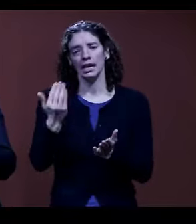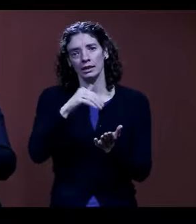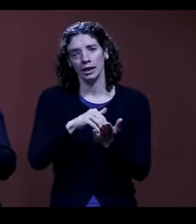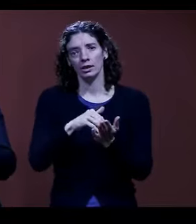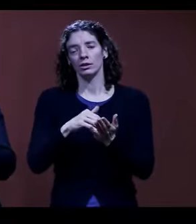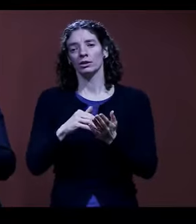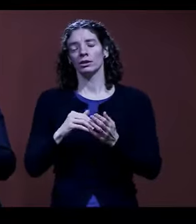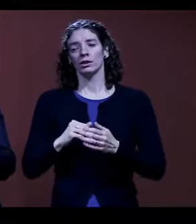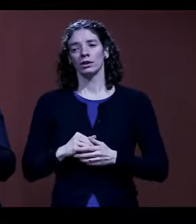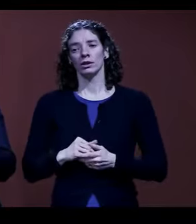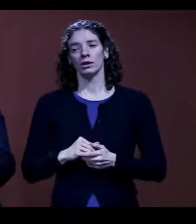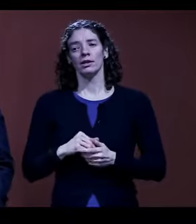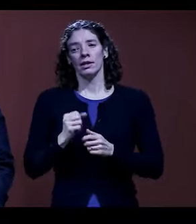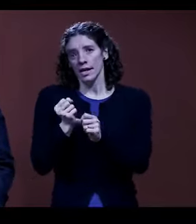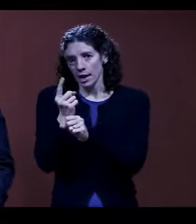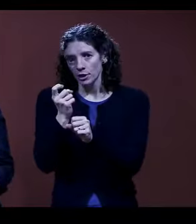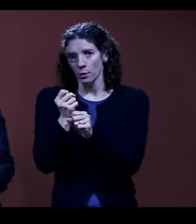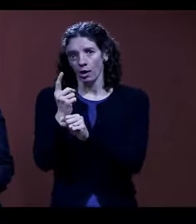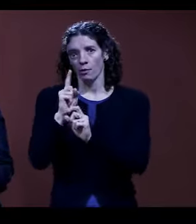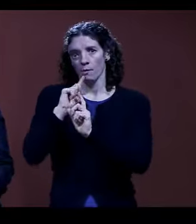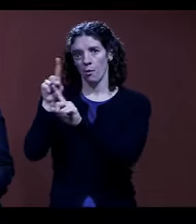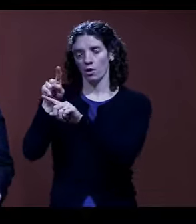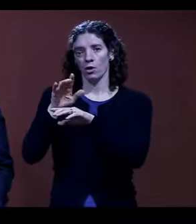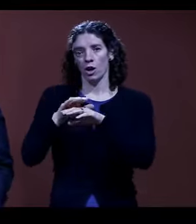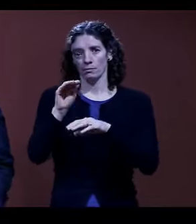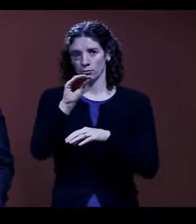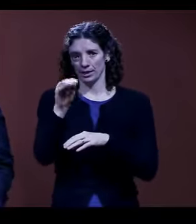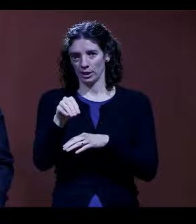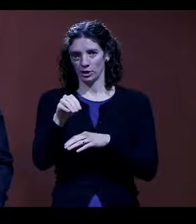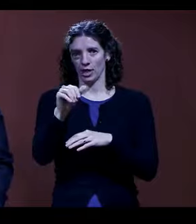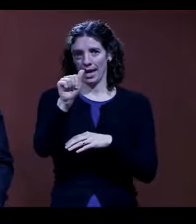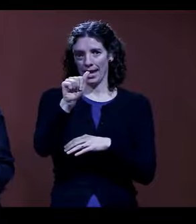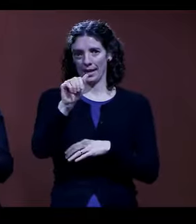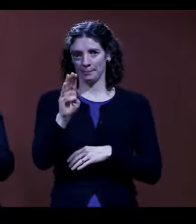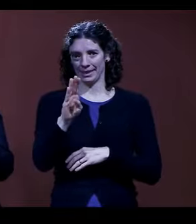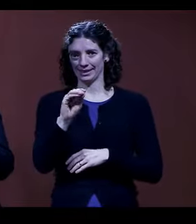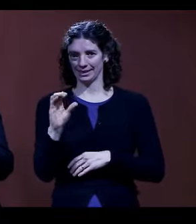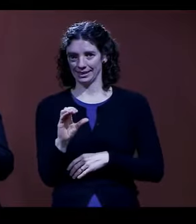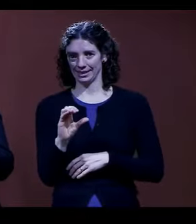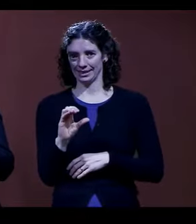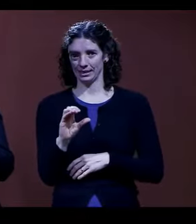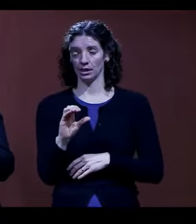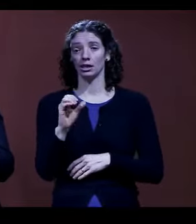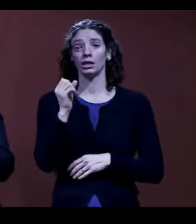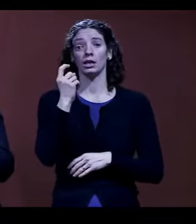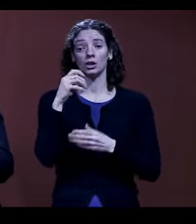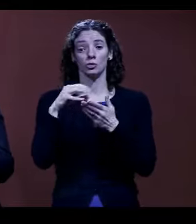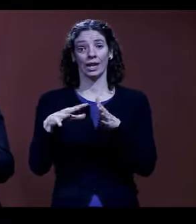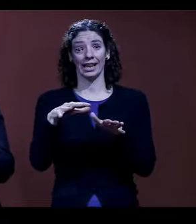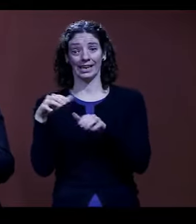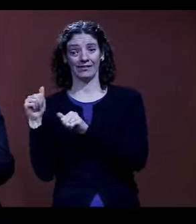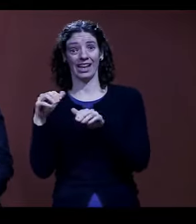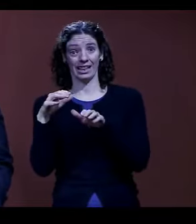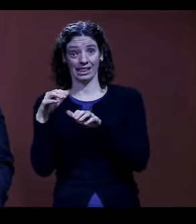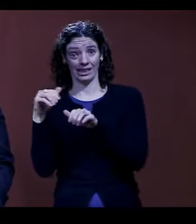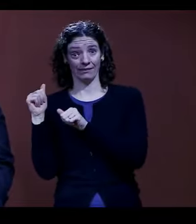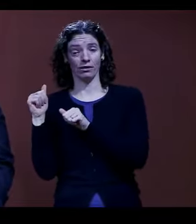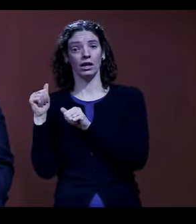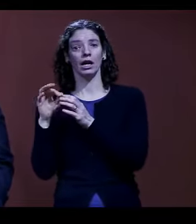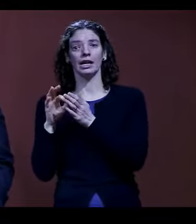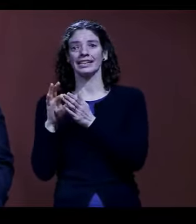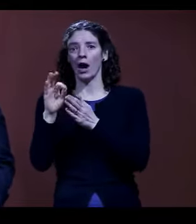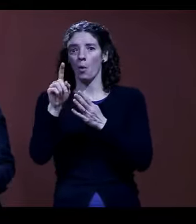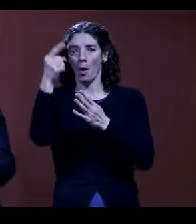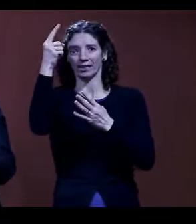reiterate, they report annually on percentages A, B, and C. Leavers can only be counted once in each category.